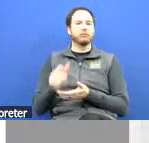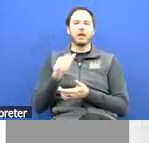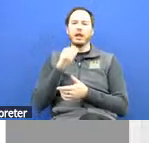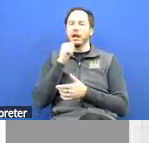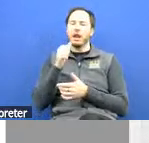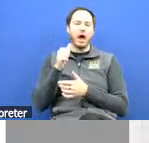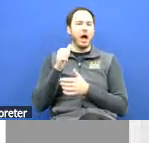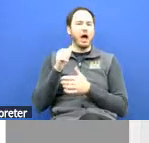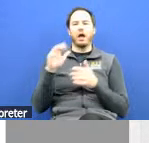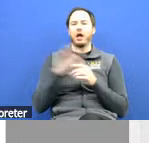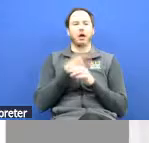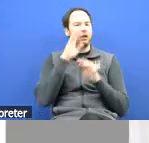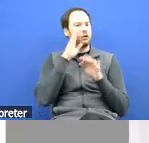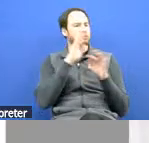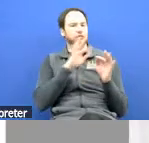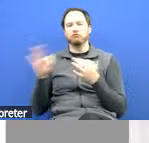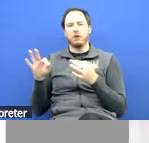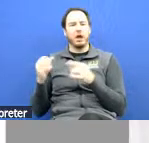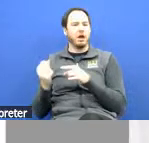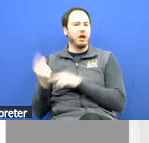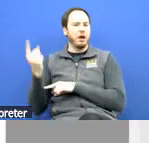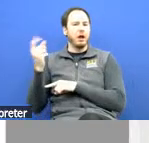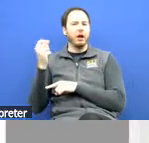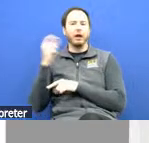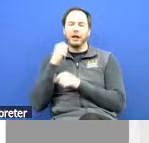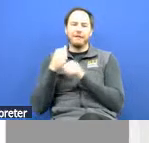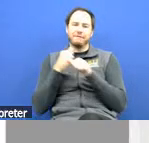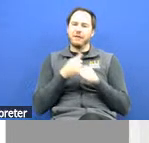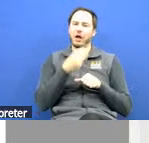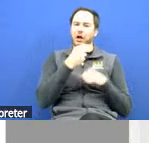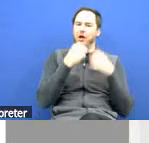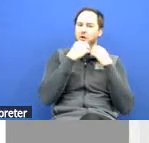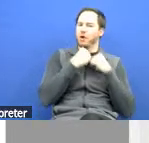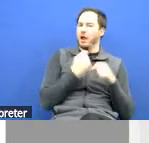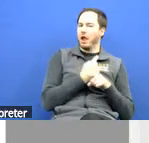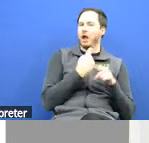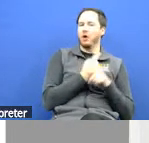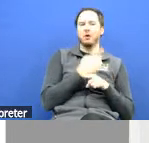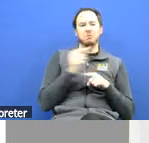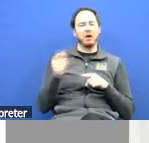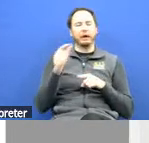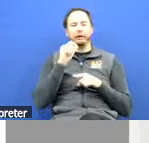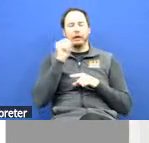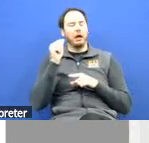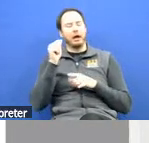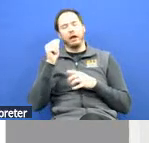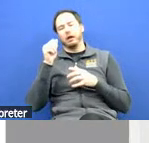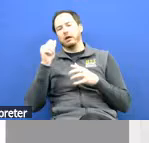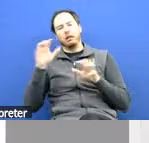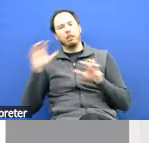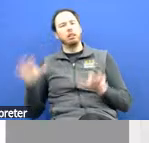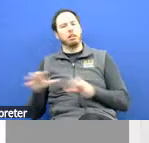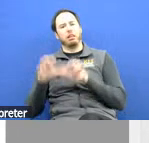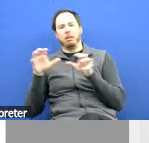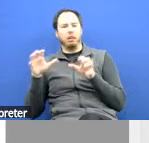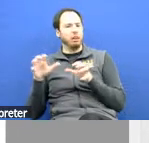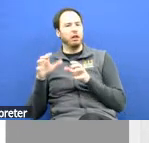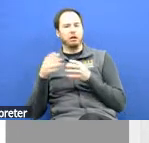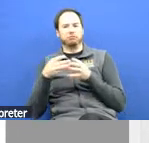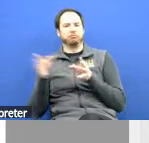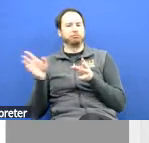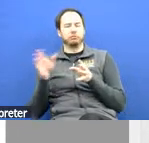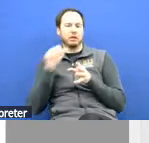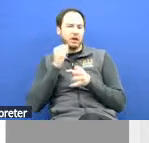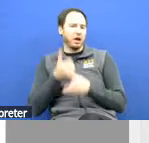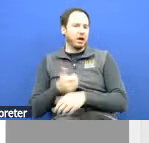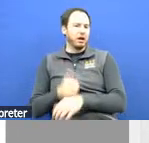detract. It's not historically accurate, but at least it doesn't jump out at you as conflicting with the